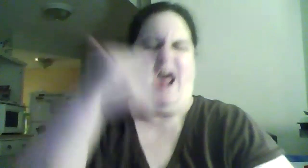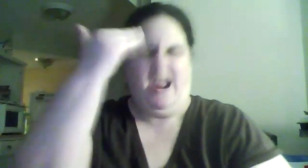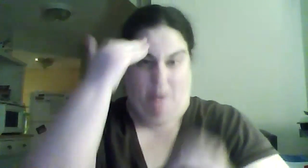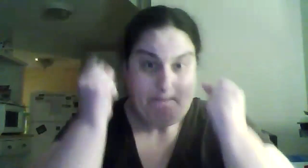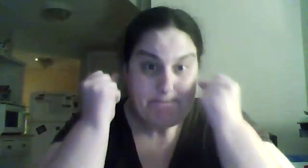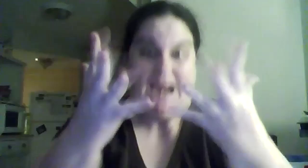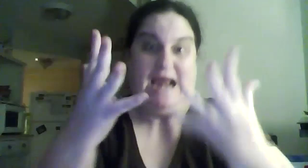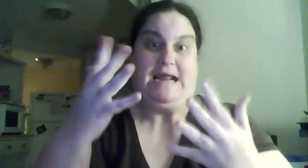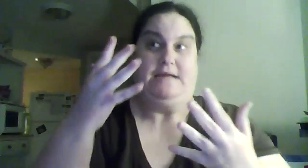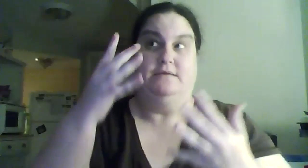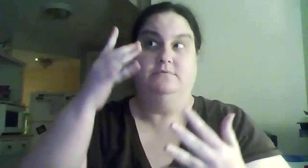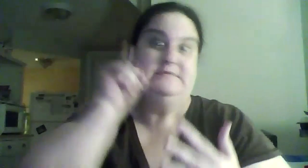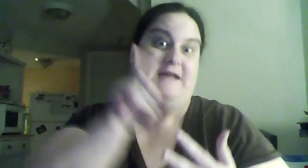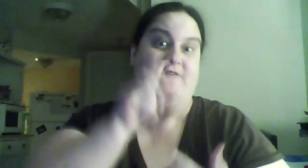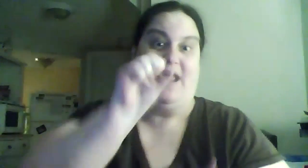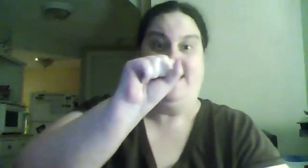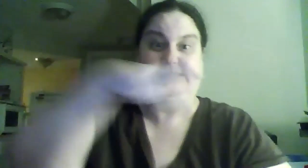So that leads me into my next question.